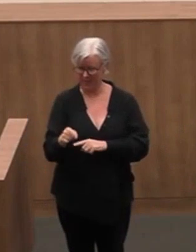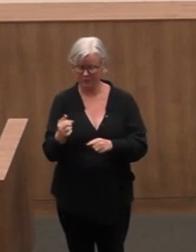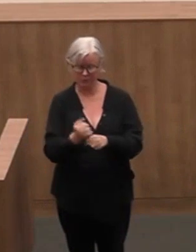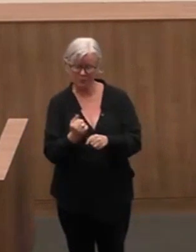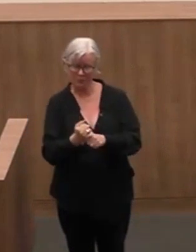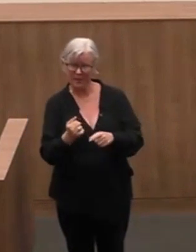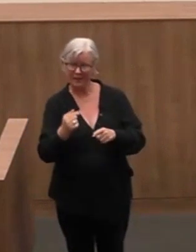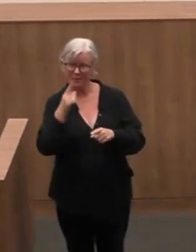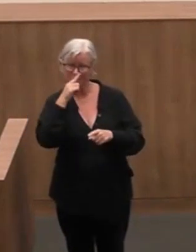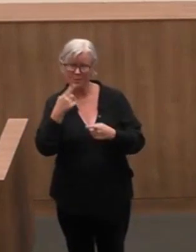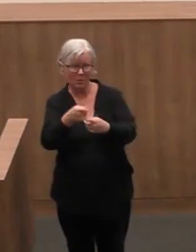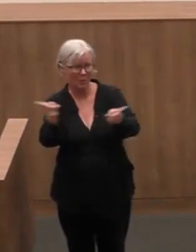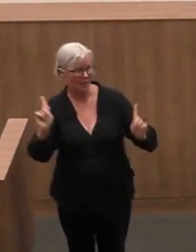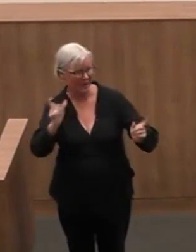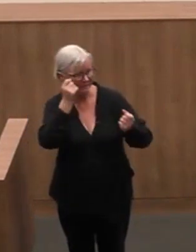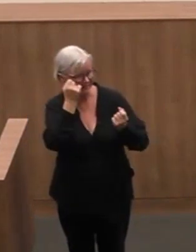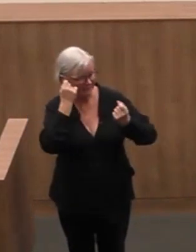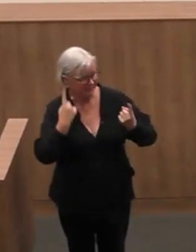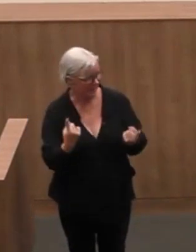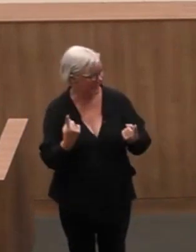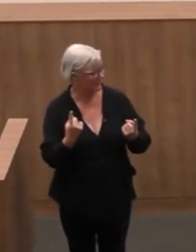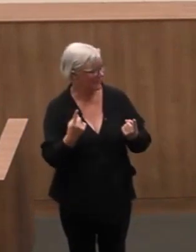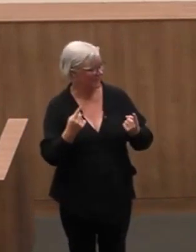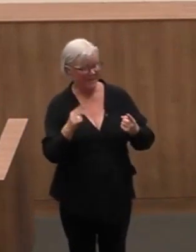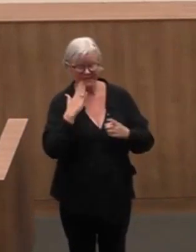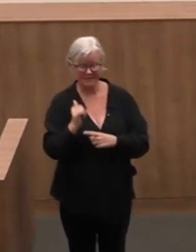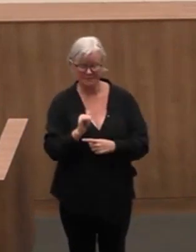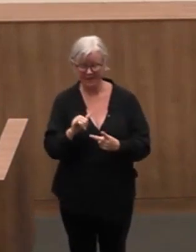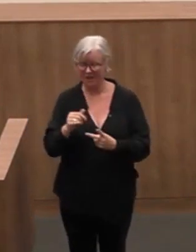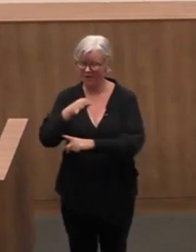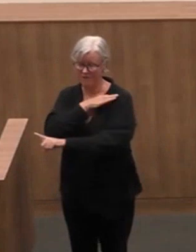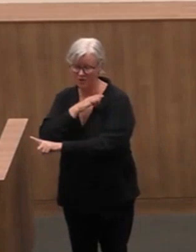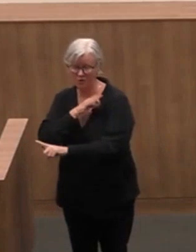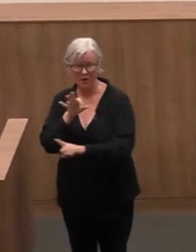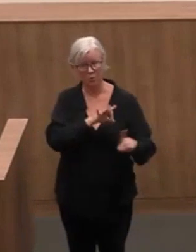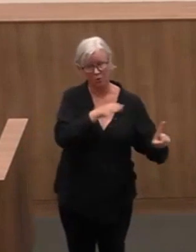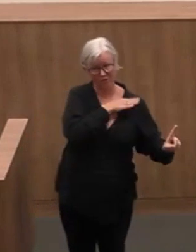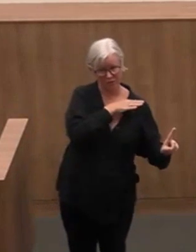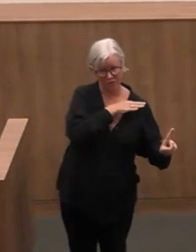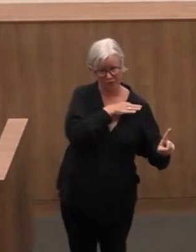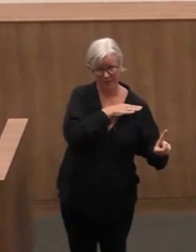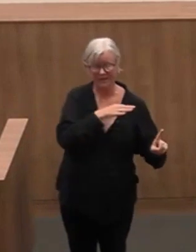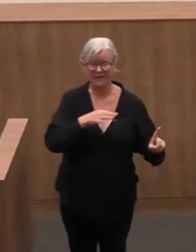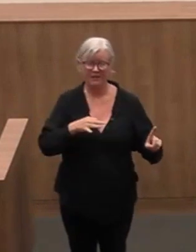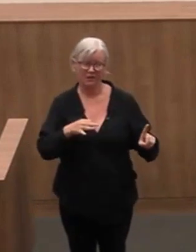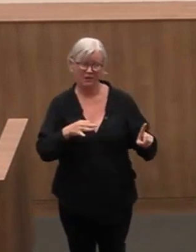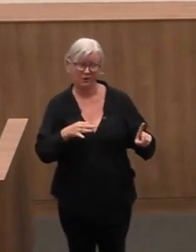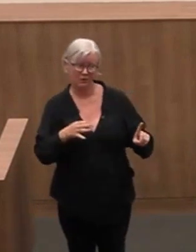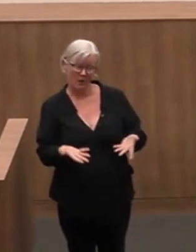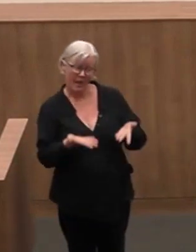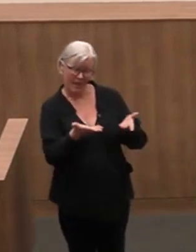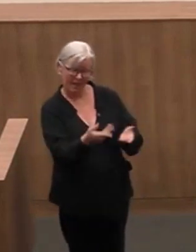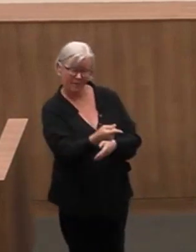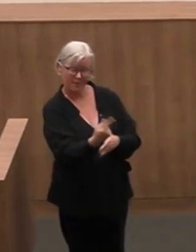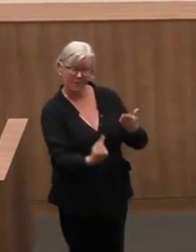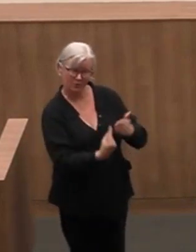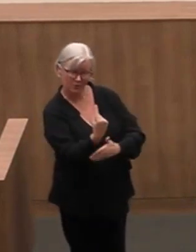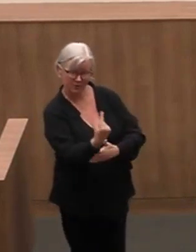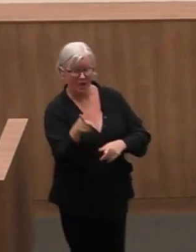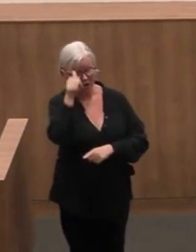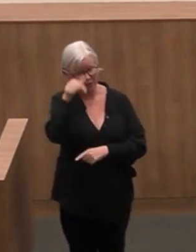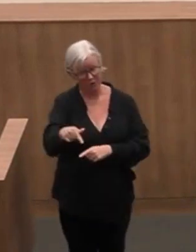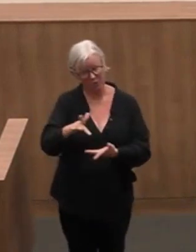that that exists regardless of whether someone is involuntary or voluntary, and that that applies to those people. So I know we're out of